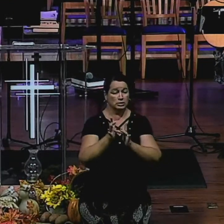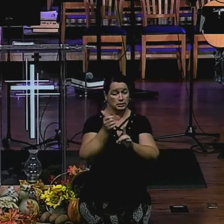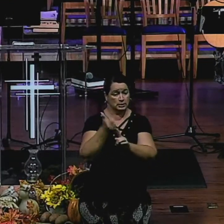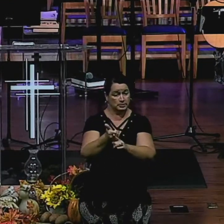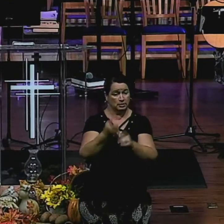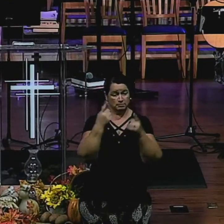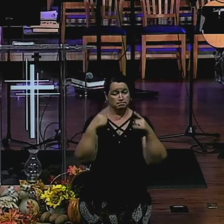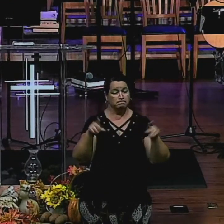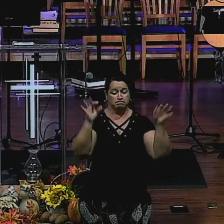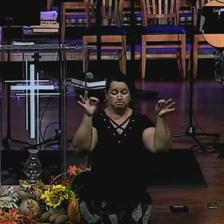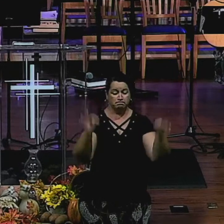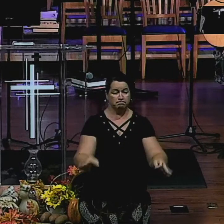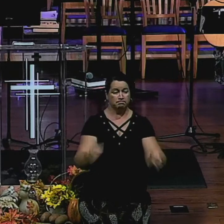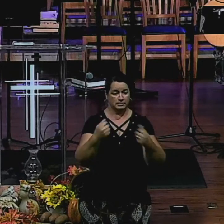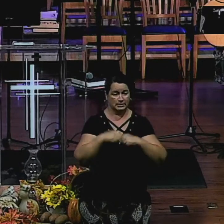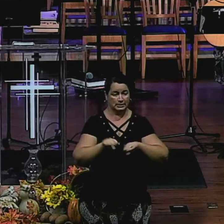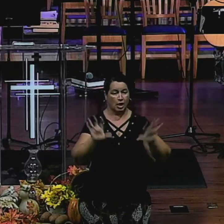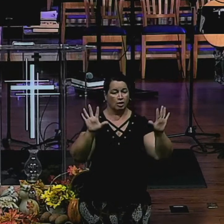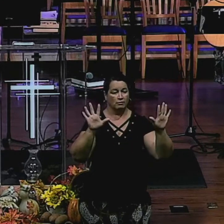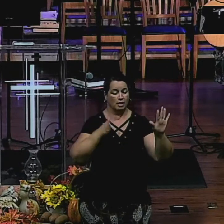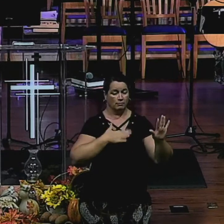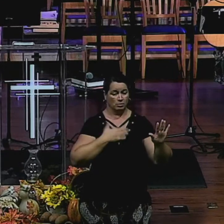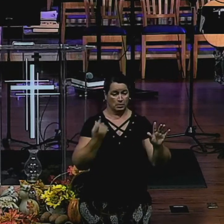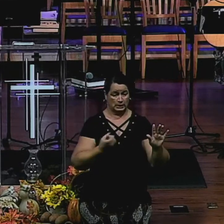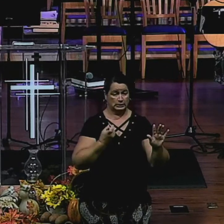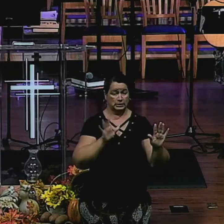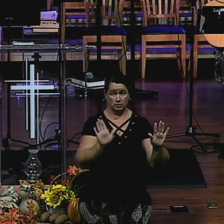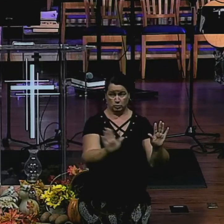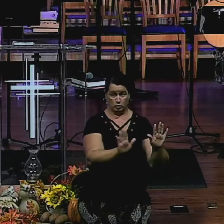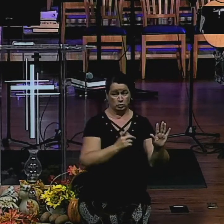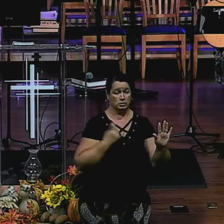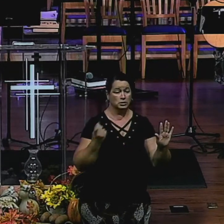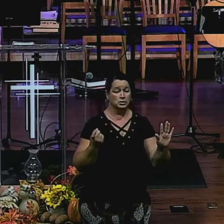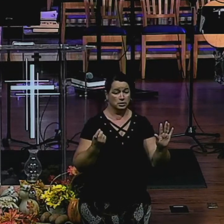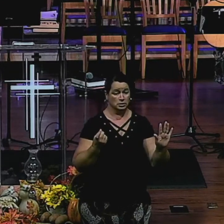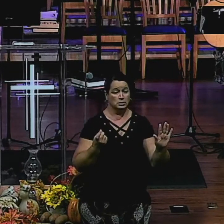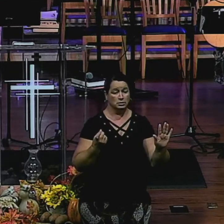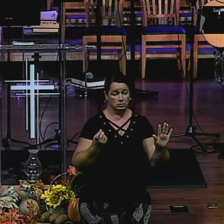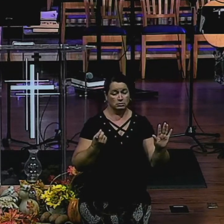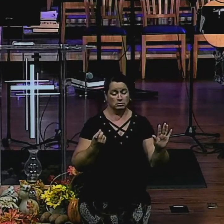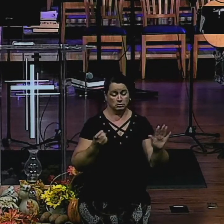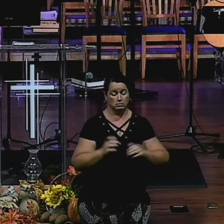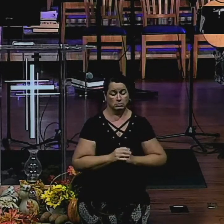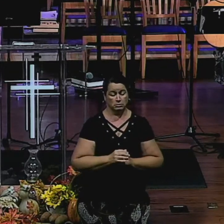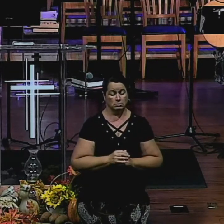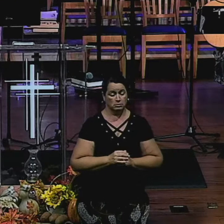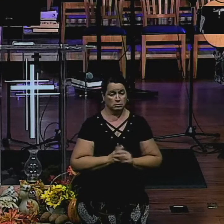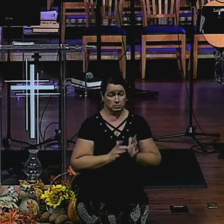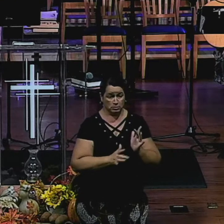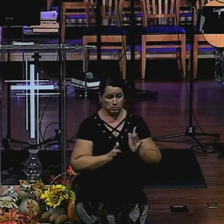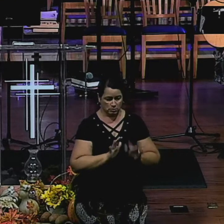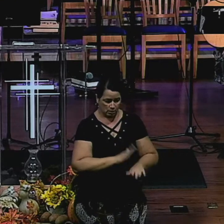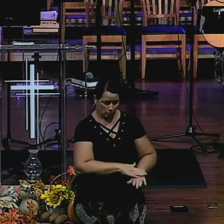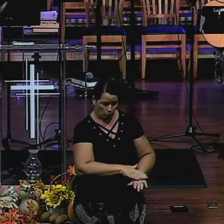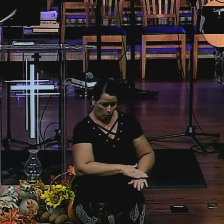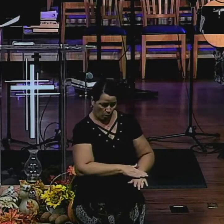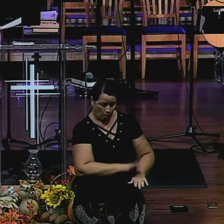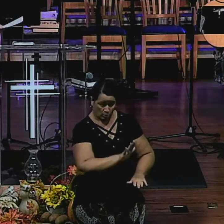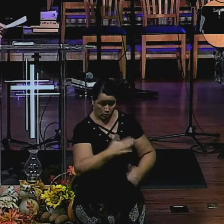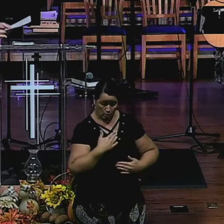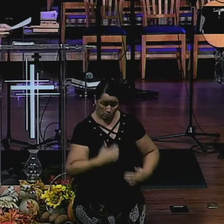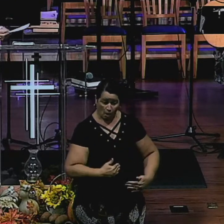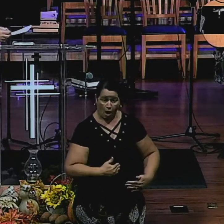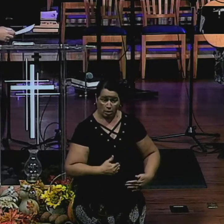made the final sacrifice for our sins. But the apostle said, at the same time, I want you to give your bodies like a